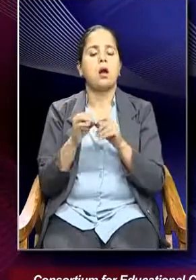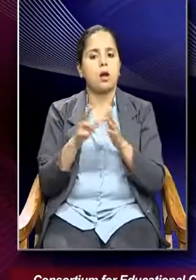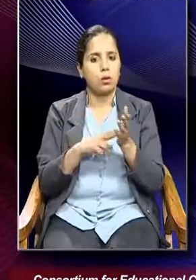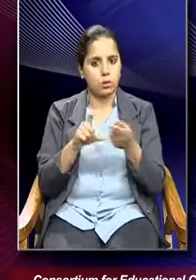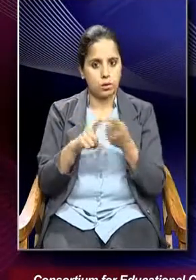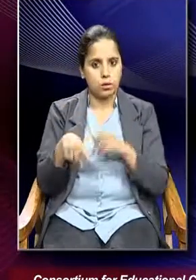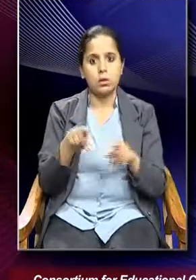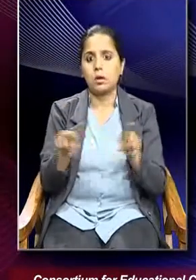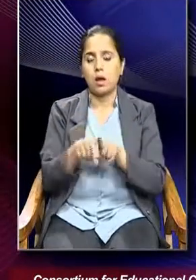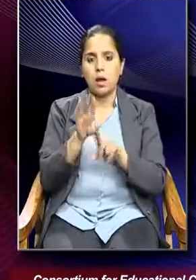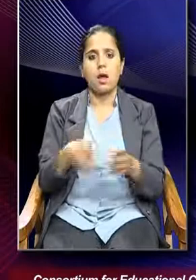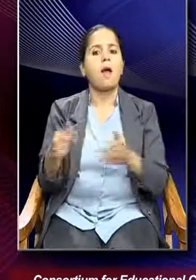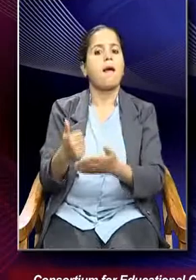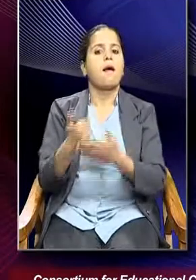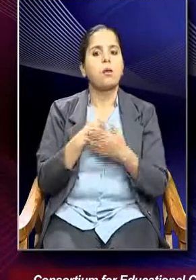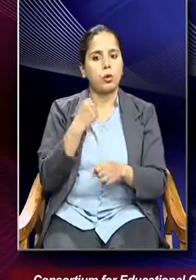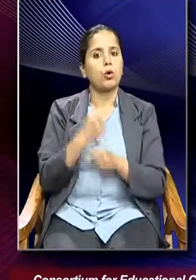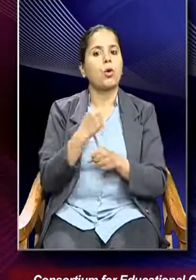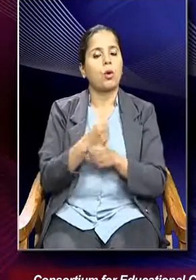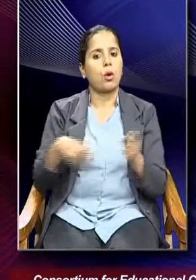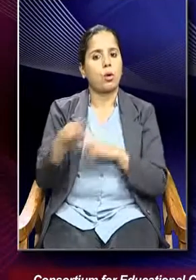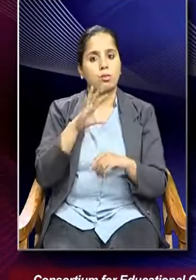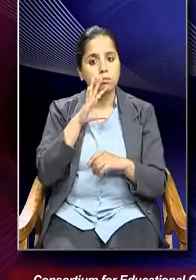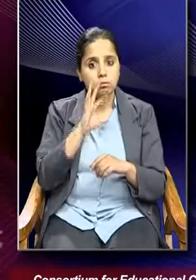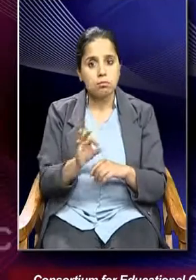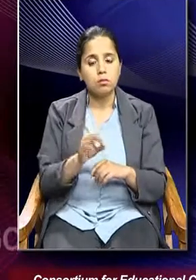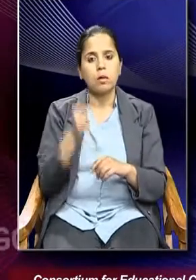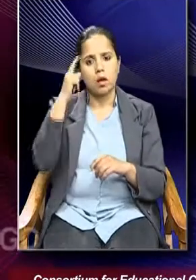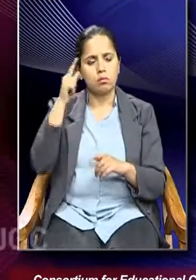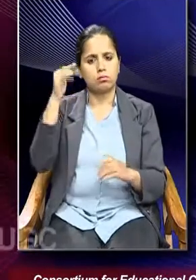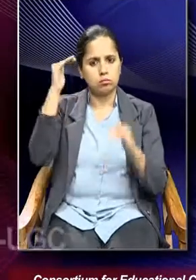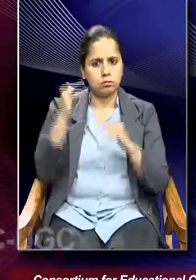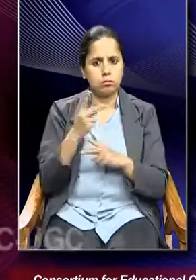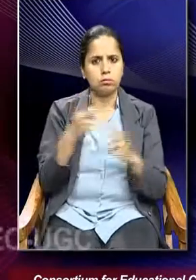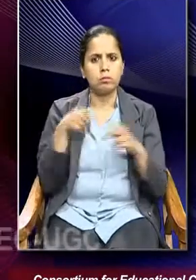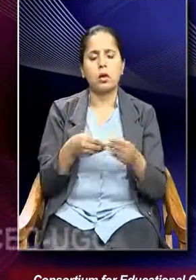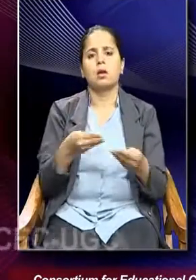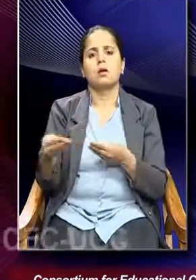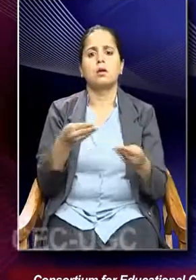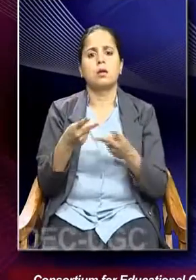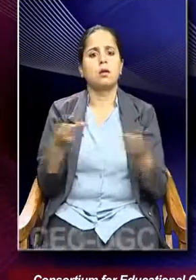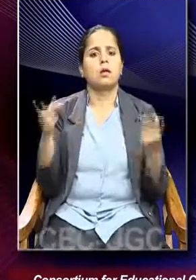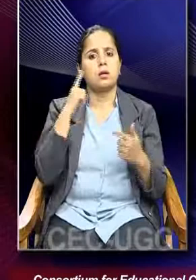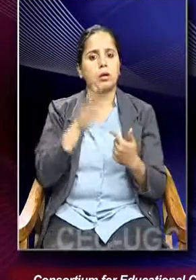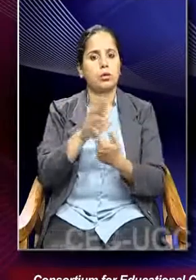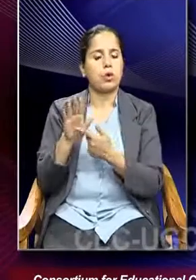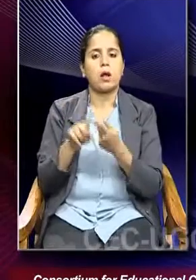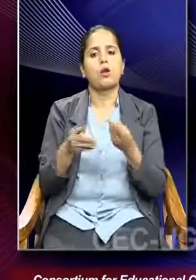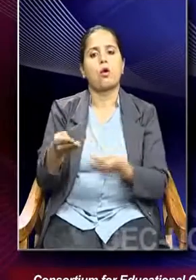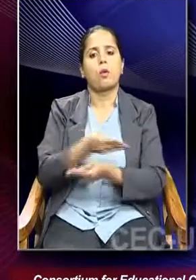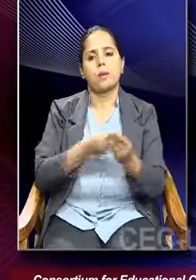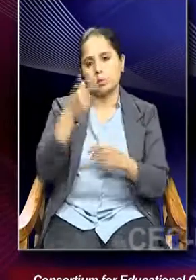it also helped government to kind of settle down with the distributional aspect of economic